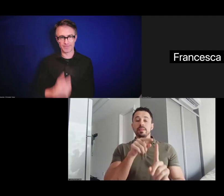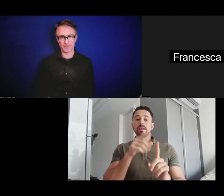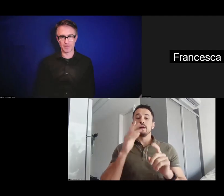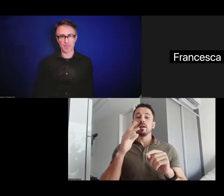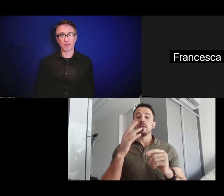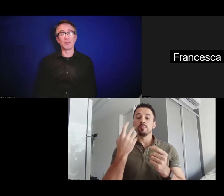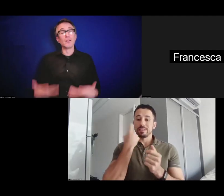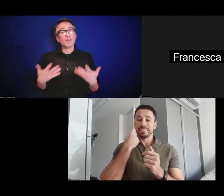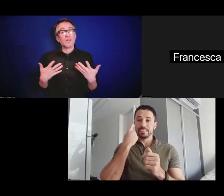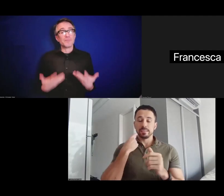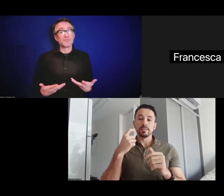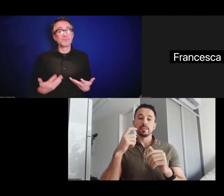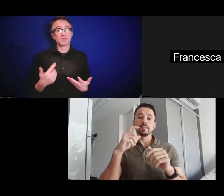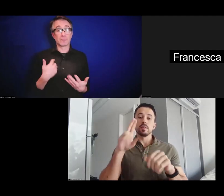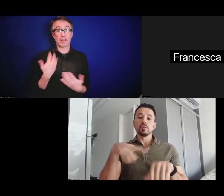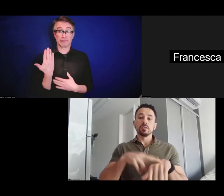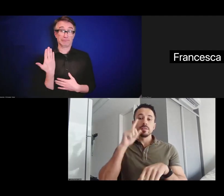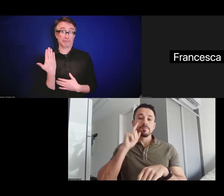get my notes here.